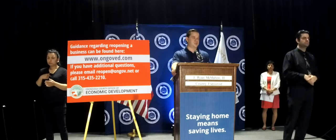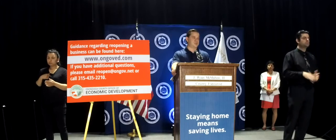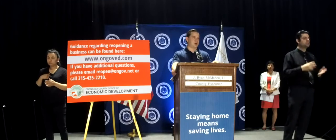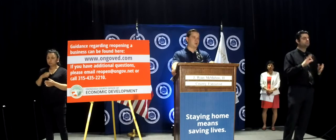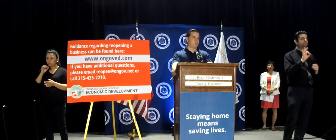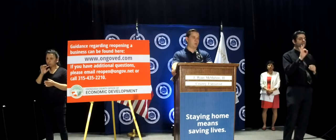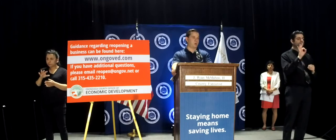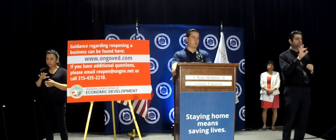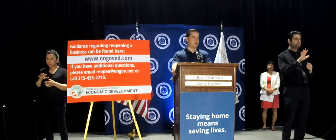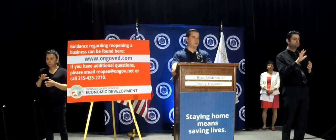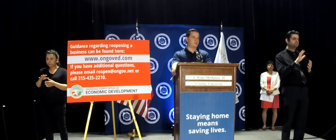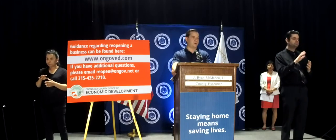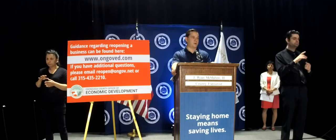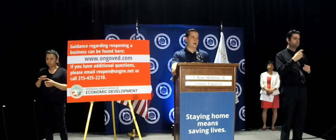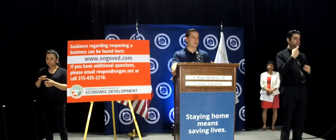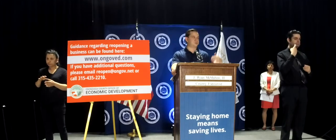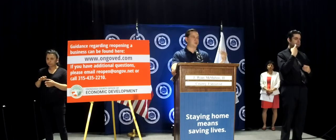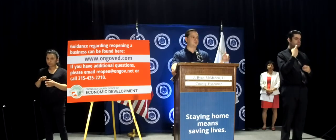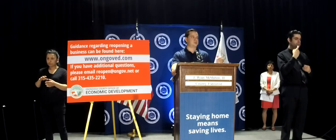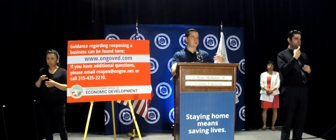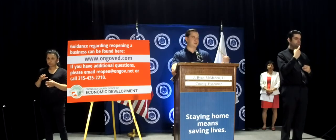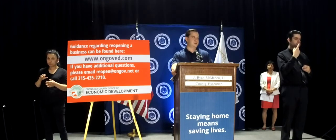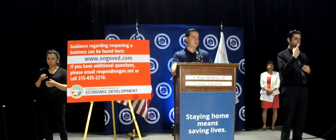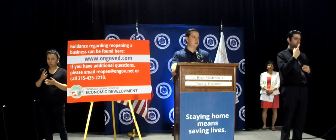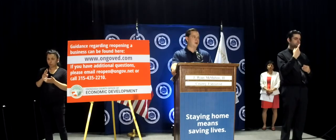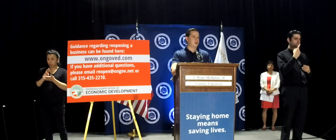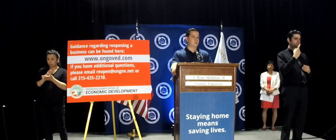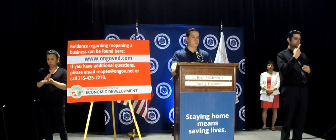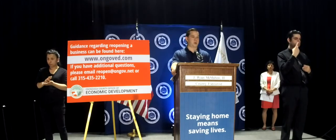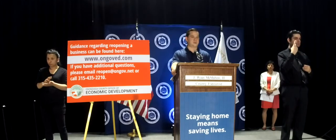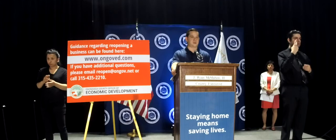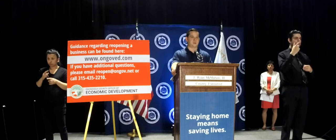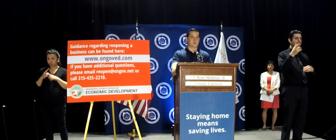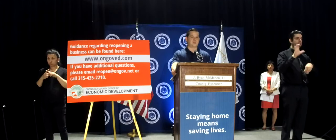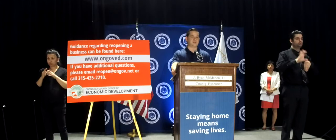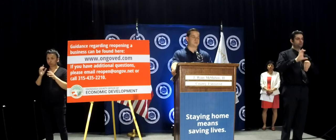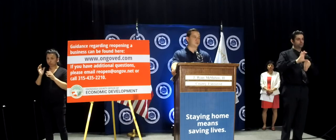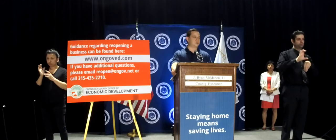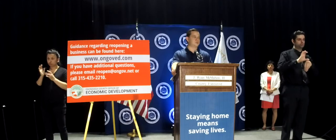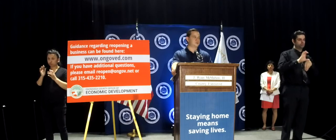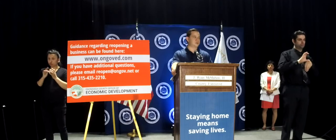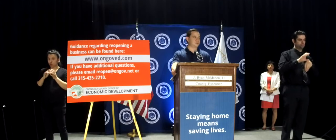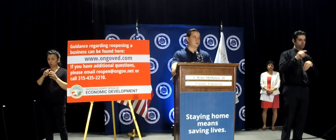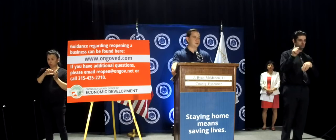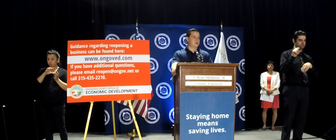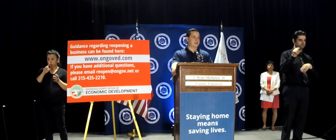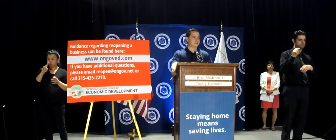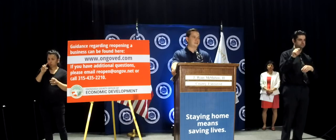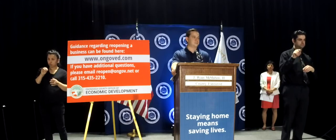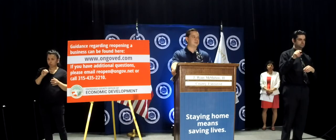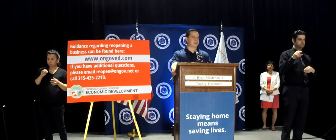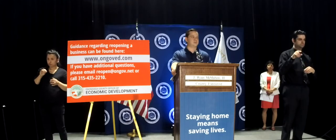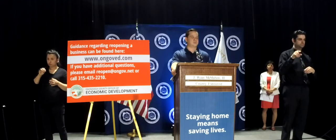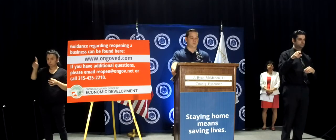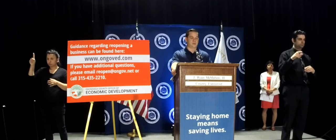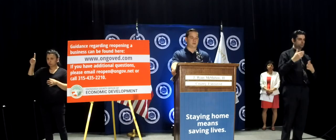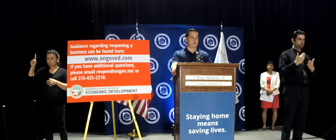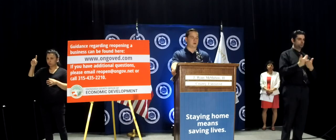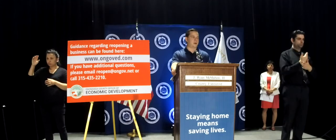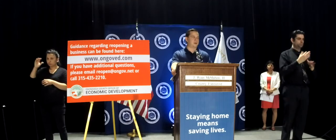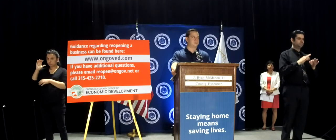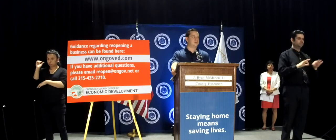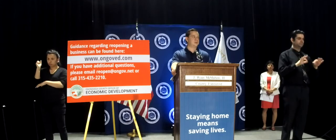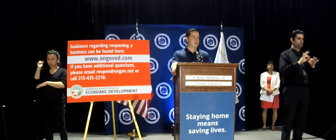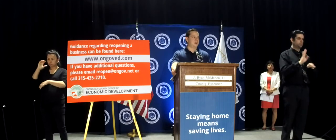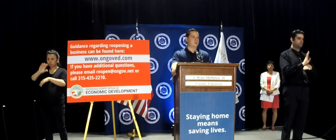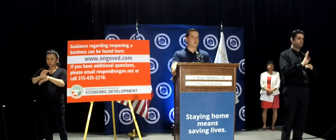I just saw a report right before about churches, with the president coming out deeming churches essential. I think that's something that we need to get a